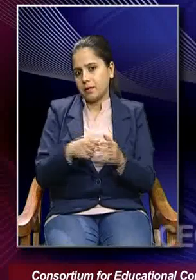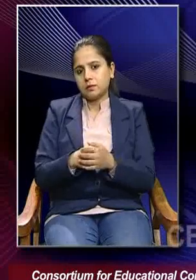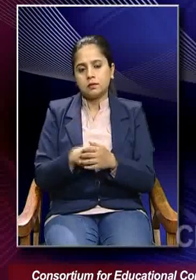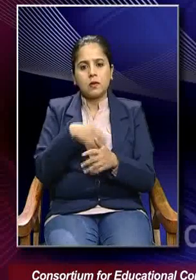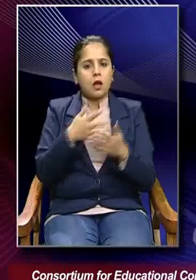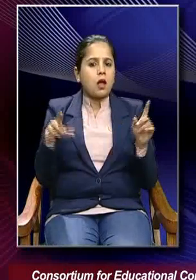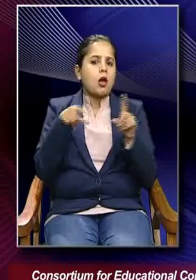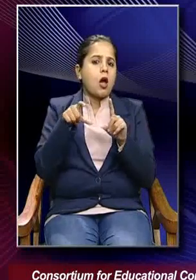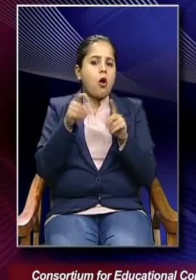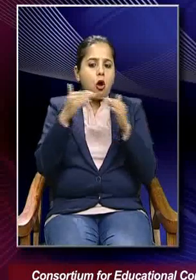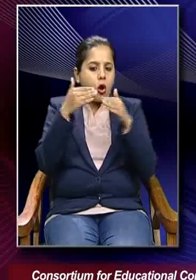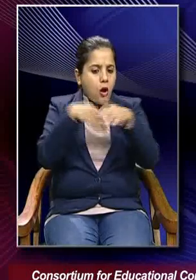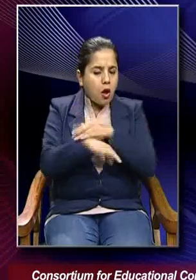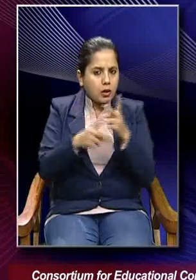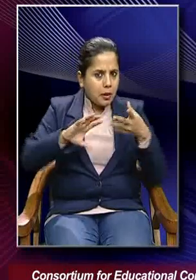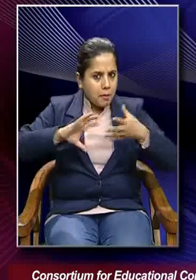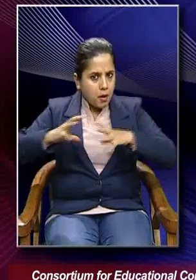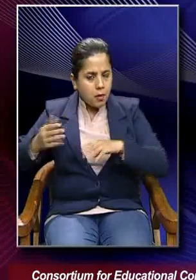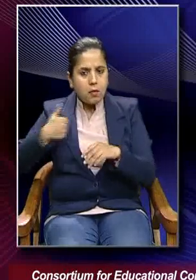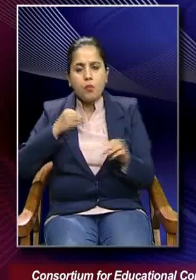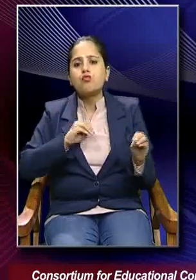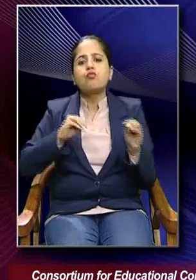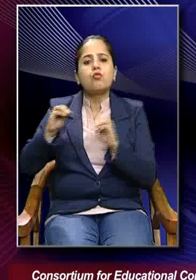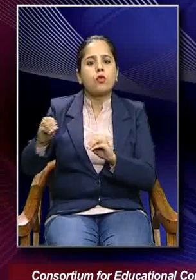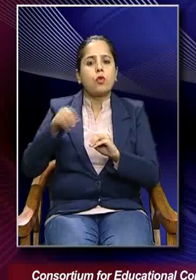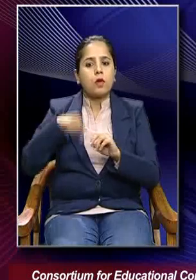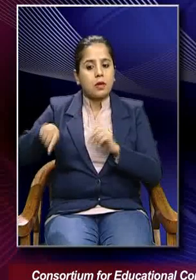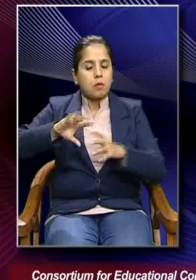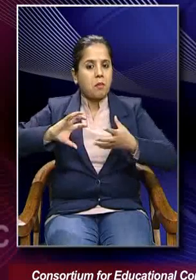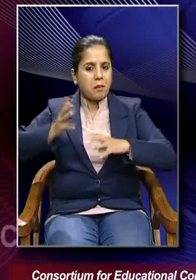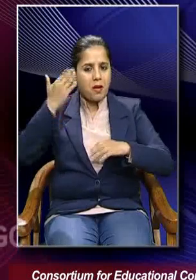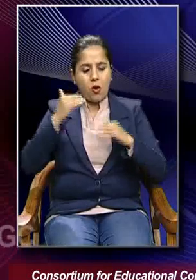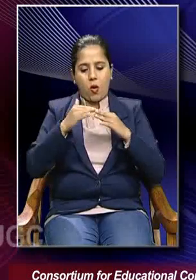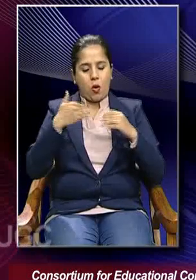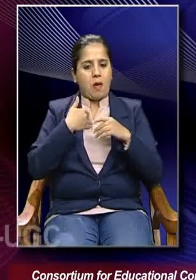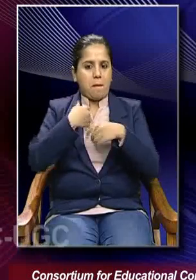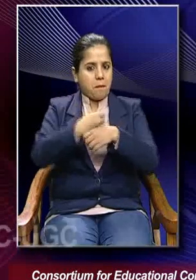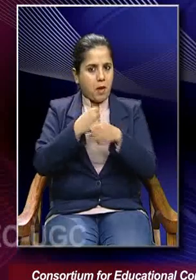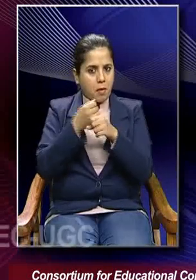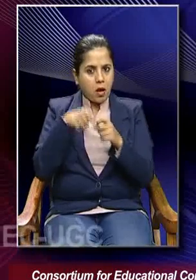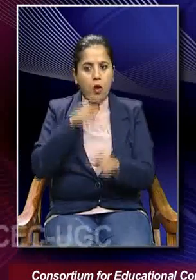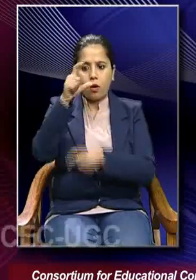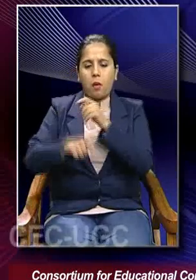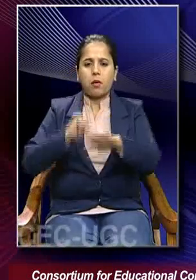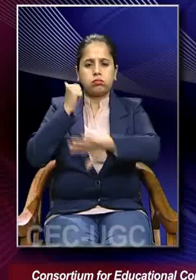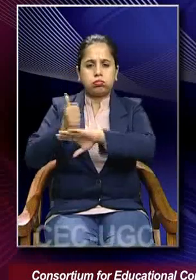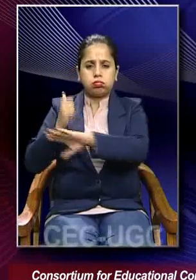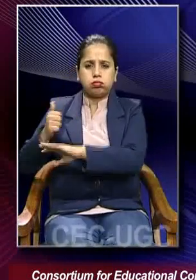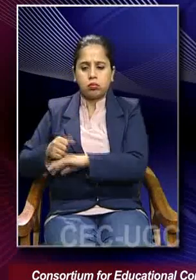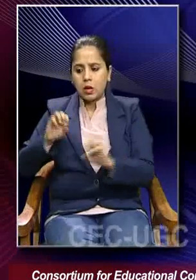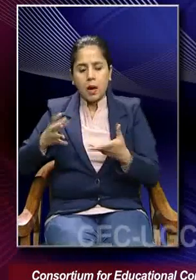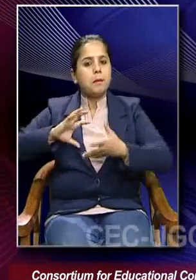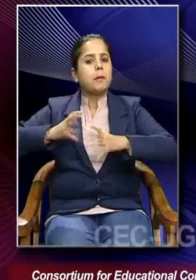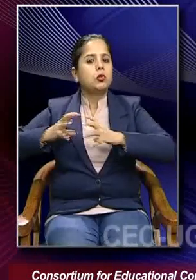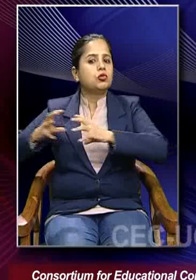domestic modes of production. We were moving to machine modes of productions. Industries were set up. So that